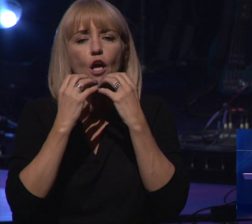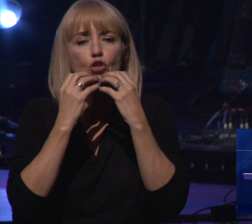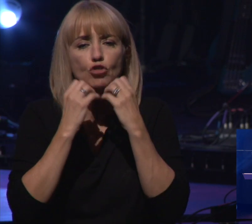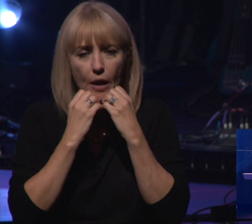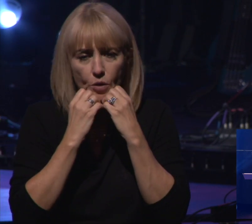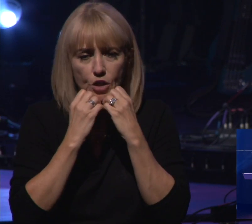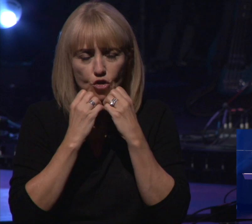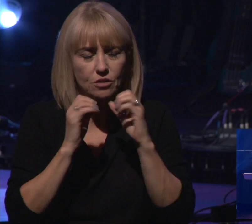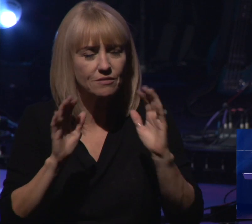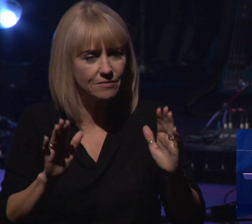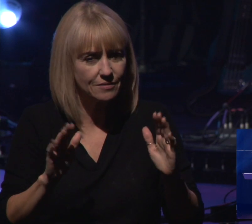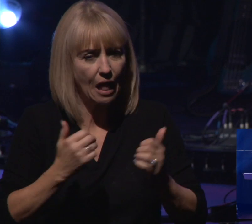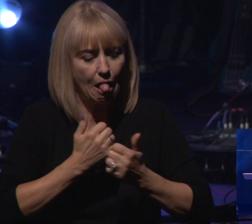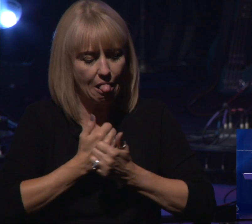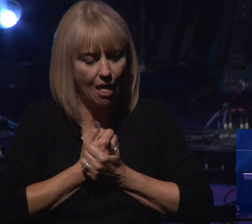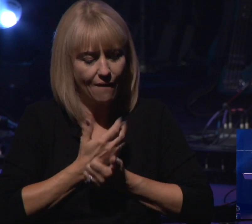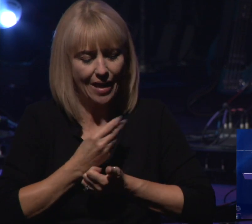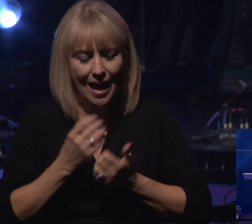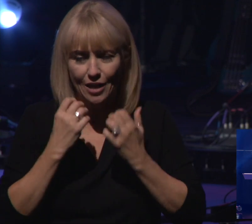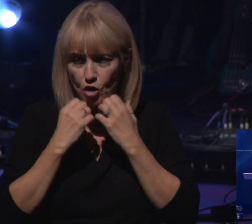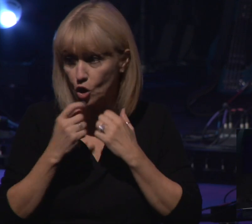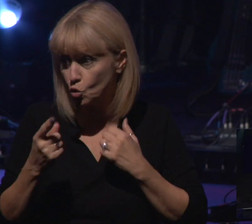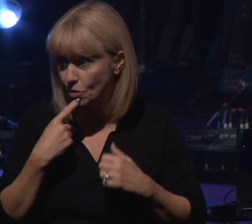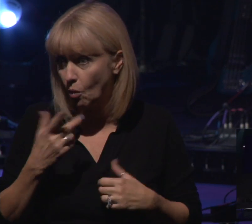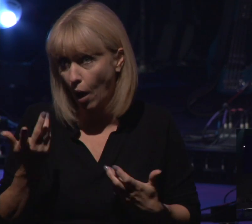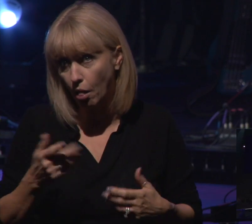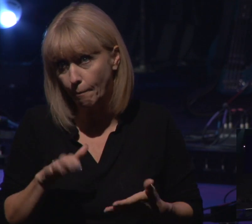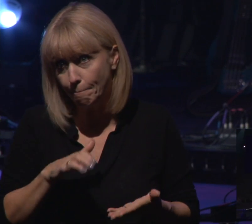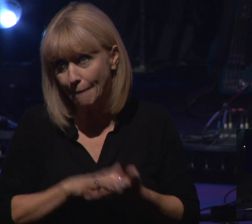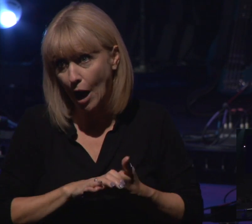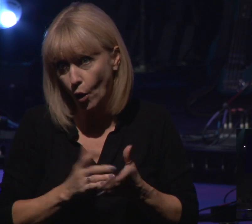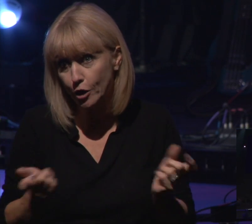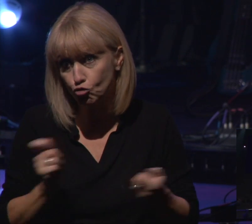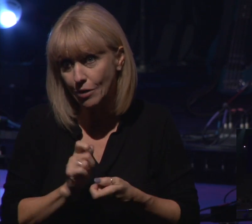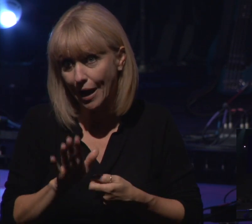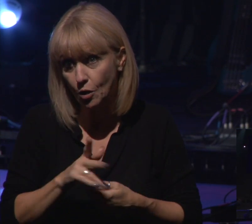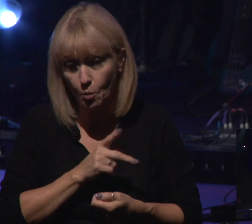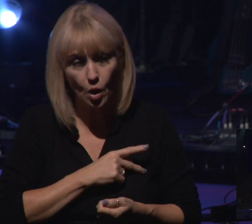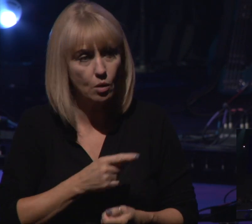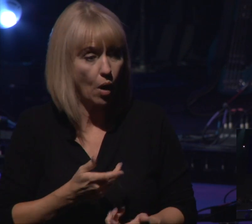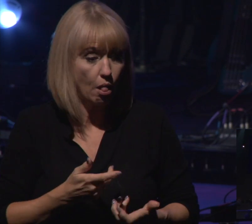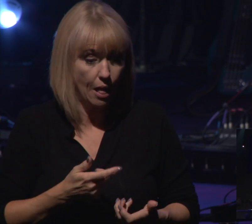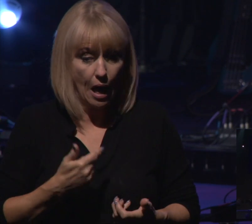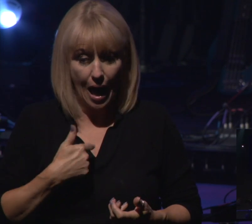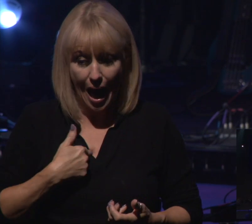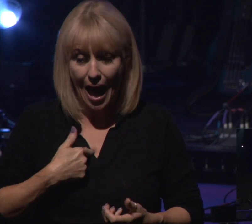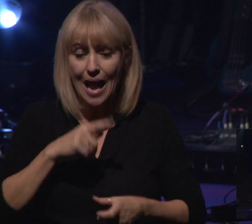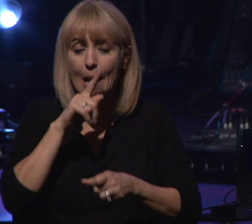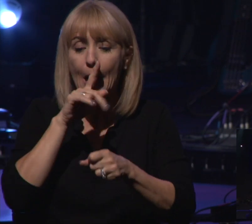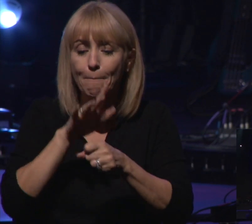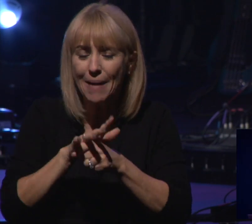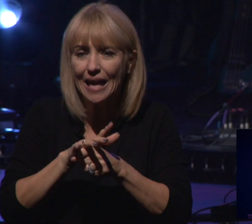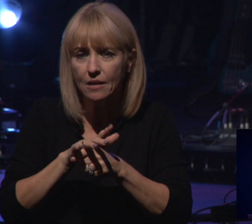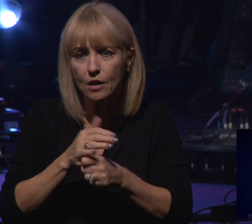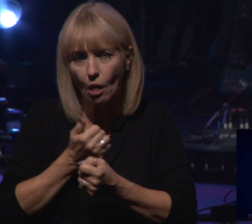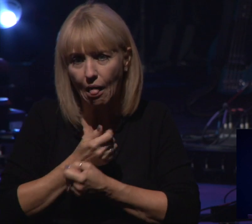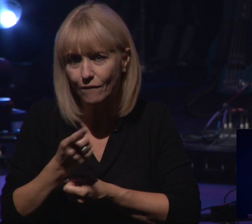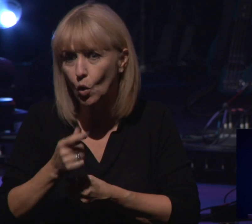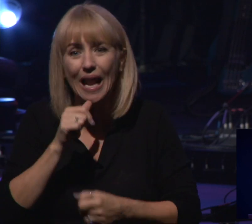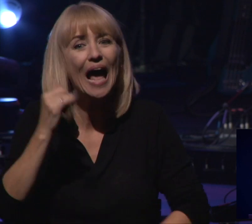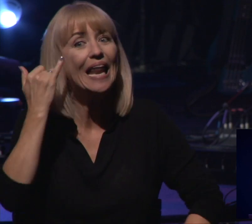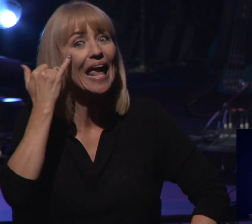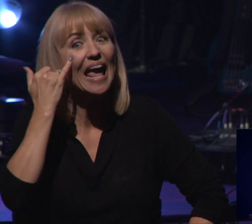lot of people miss out on. You see, we said relationship changes when we make a commitment, because now you're saying, I commit to love